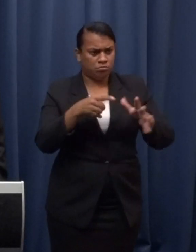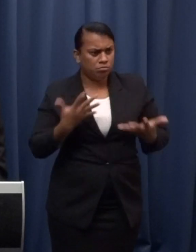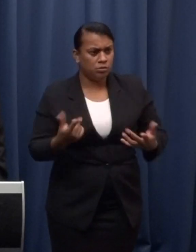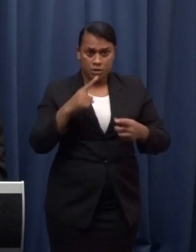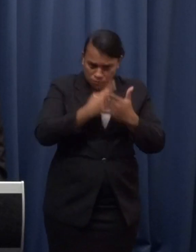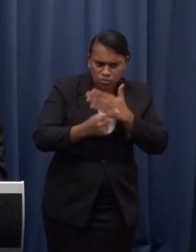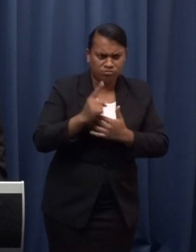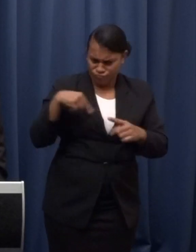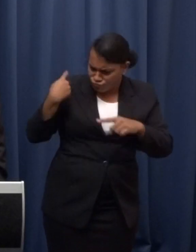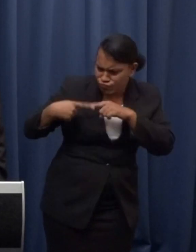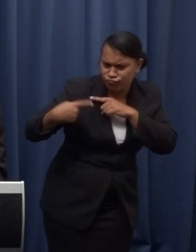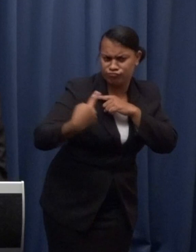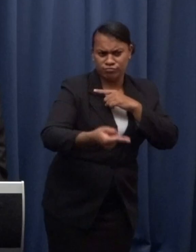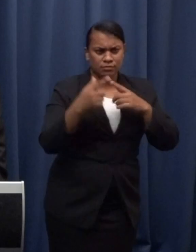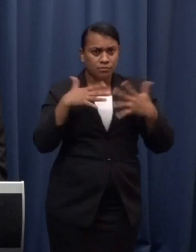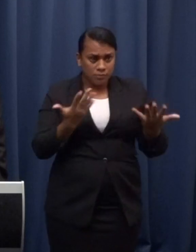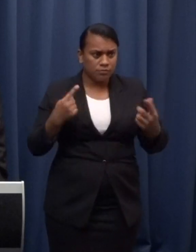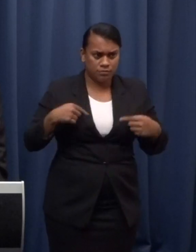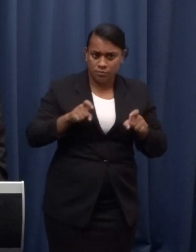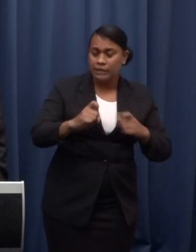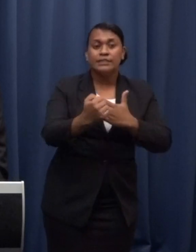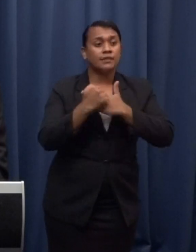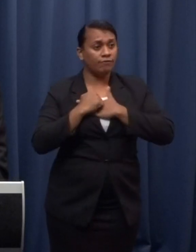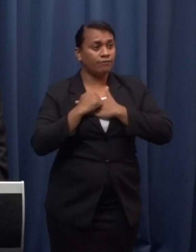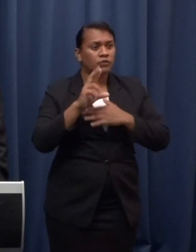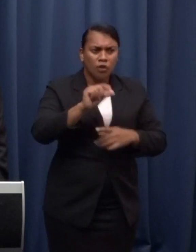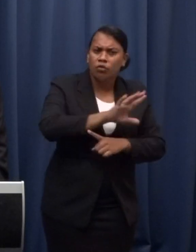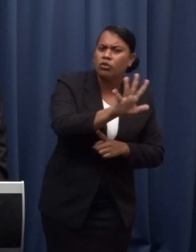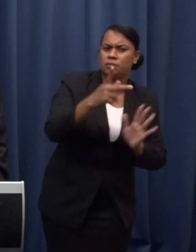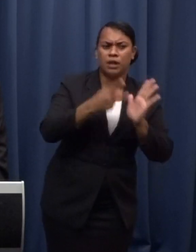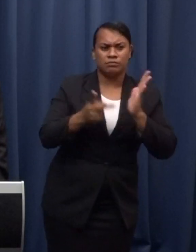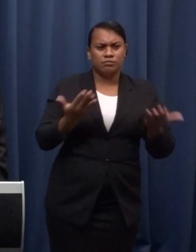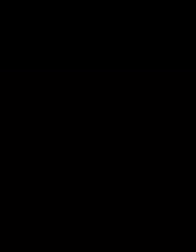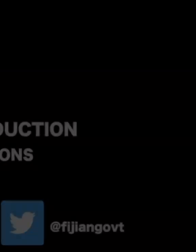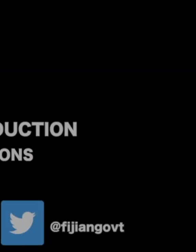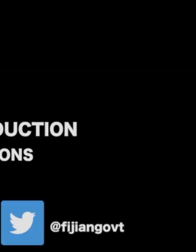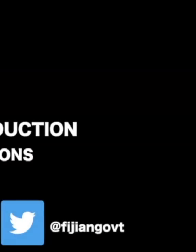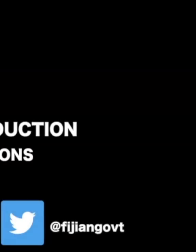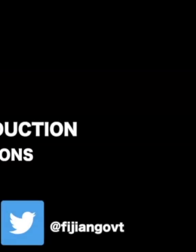meantime, stay safe and do your part. And God bless Fiji.